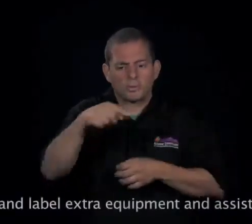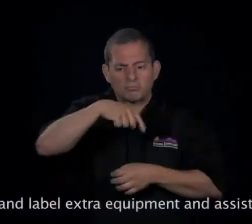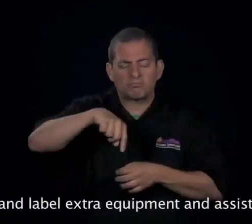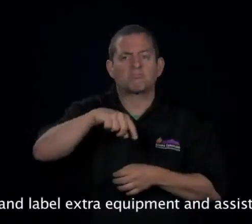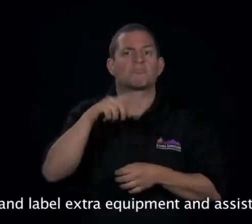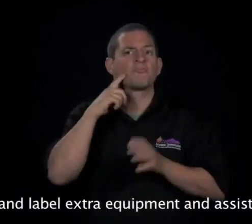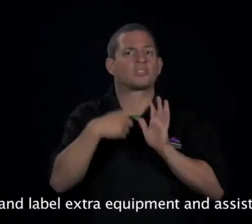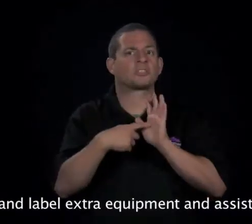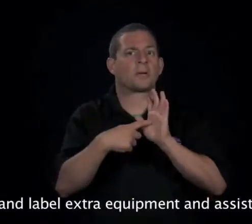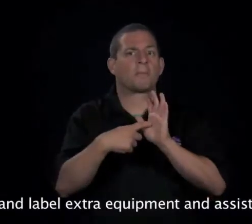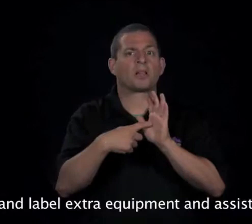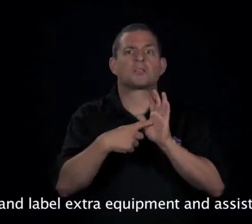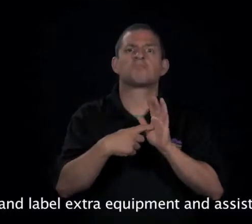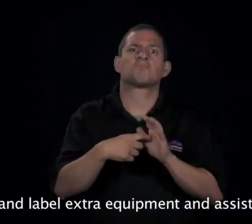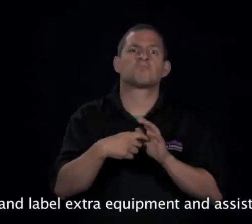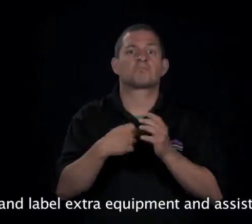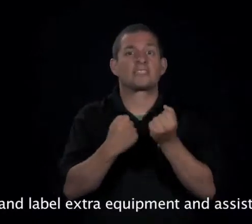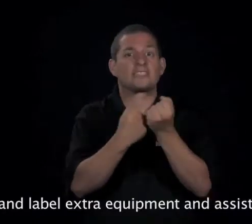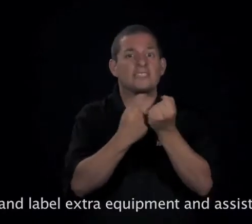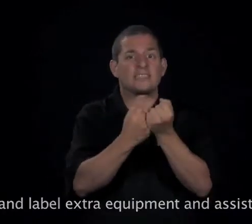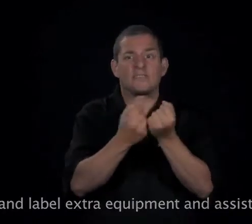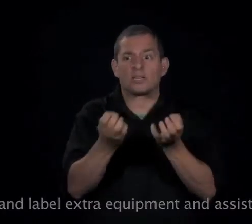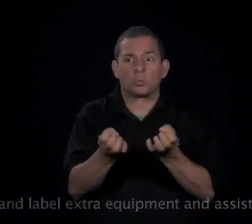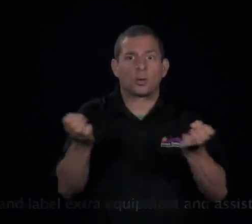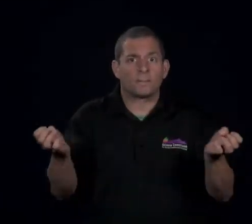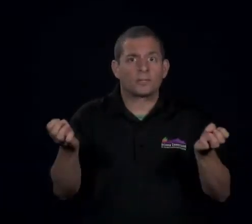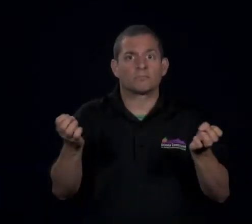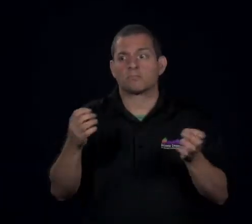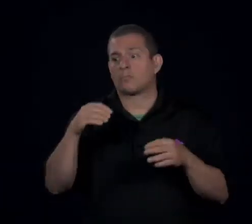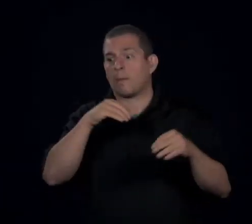pack and label extra equipment and assistive devices,